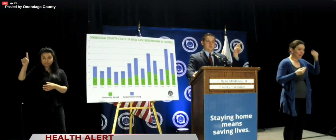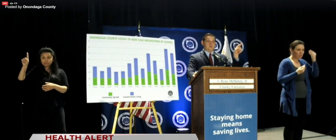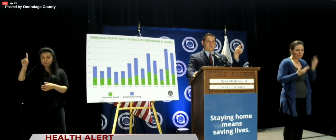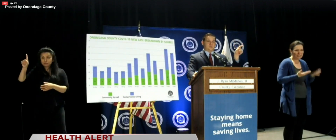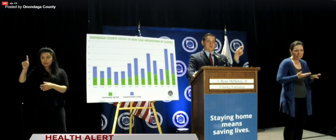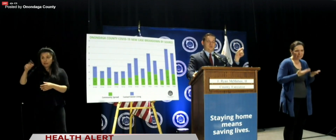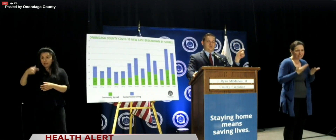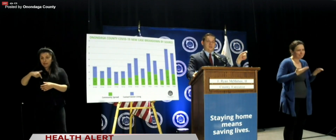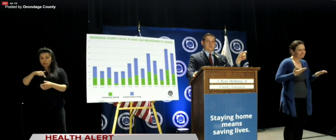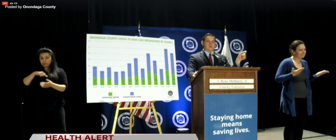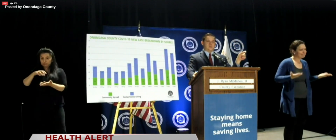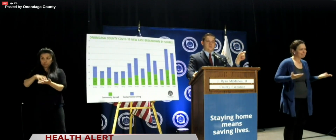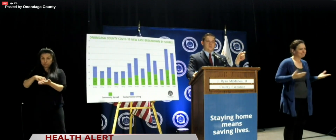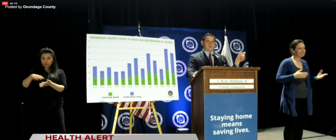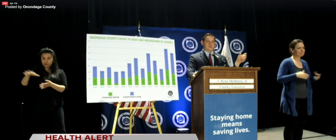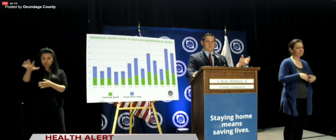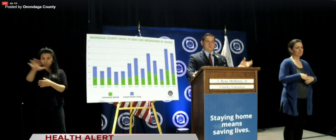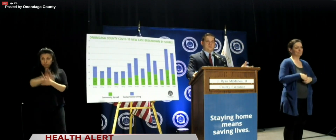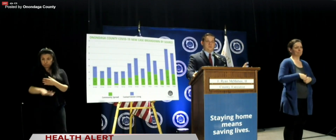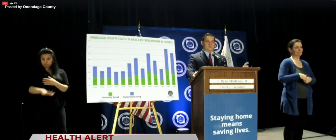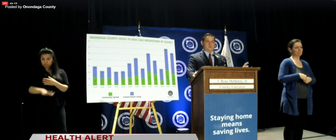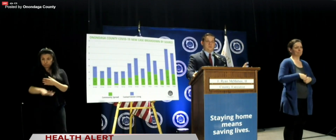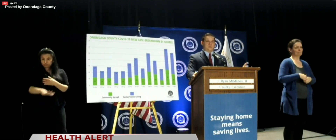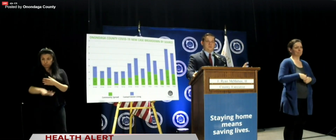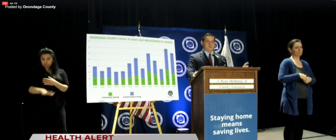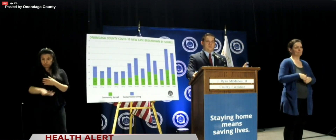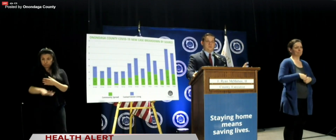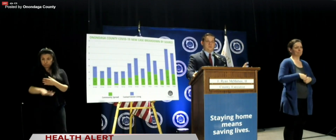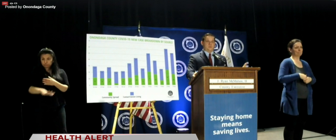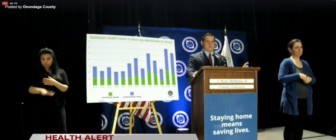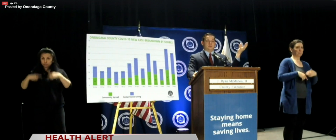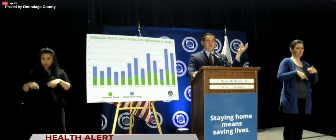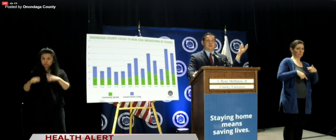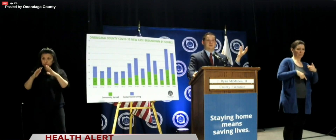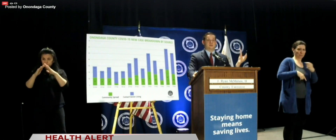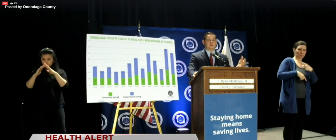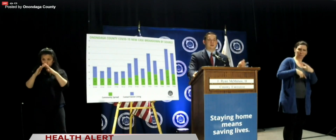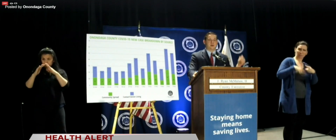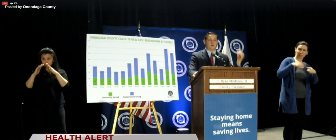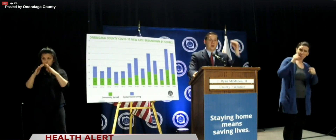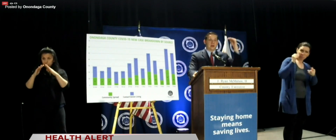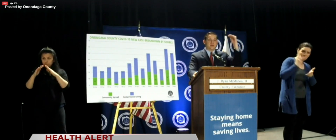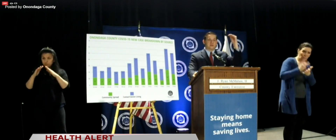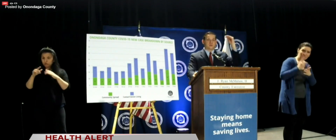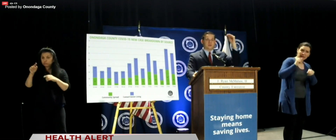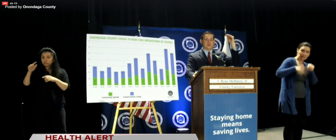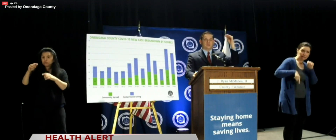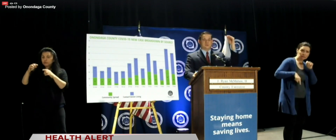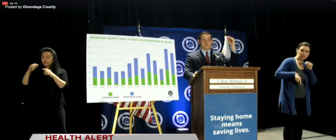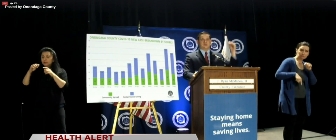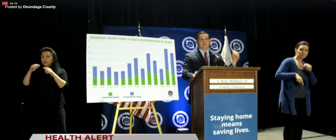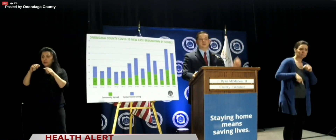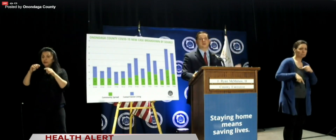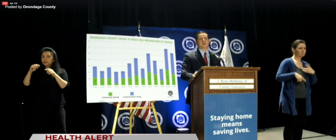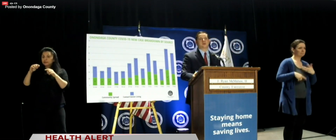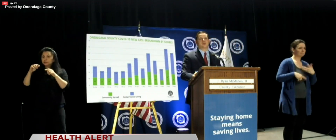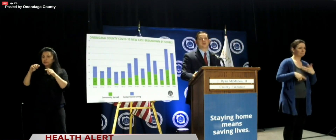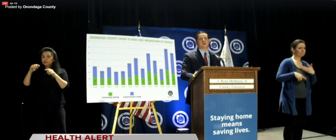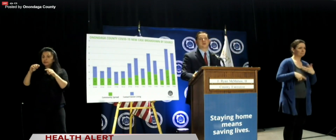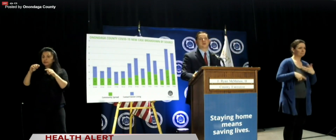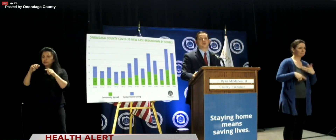the tracers and the people working on the ground doing this. They're a regulatory agency, so they give